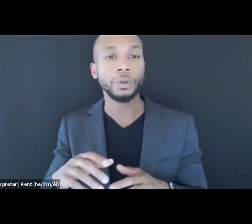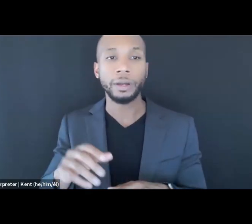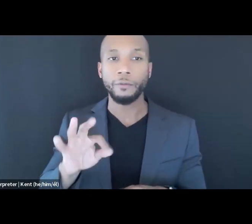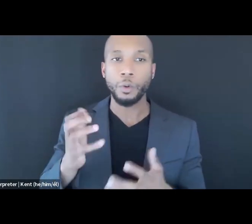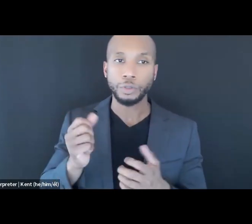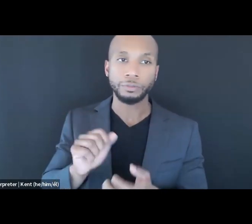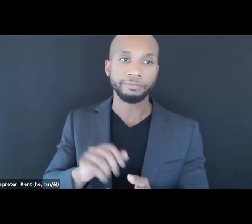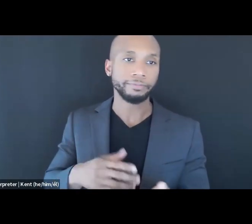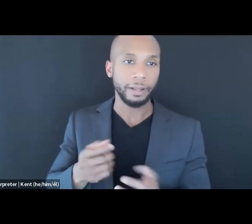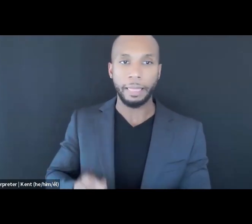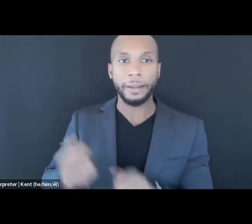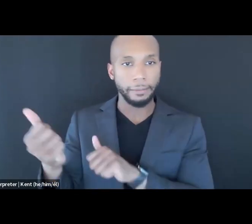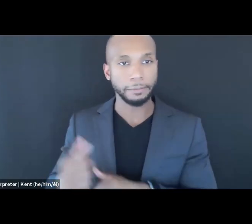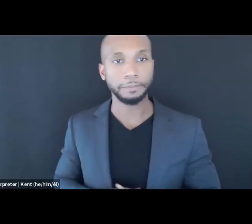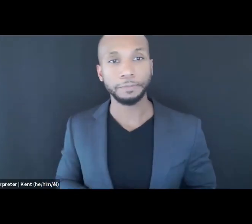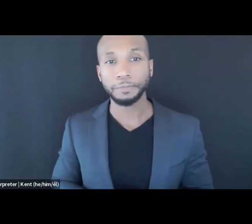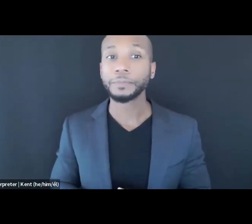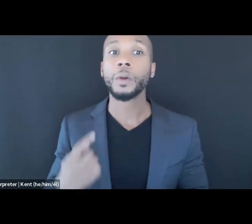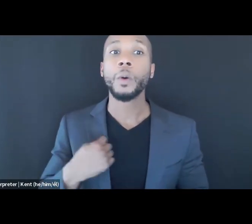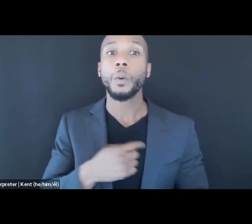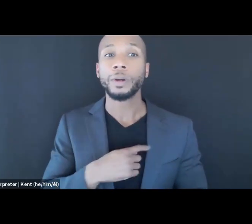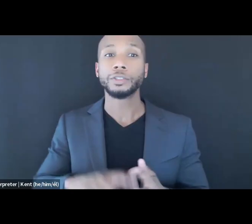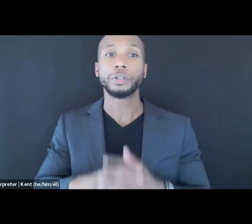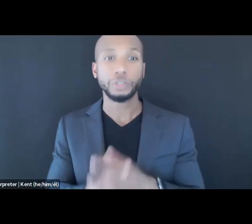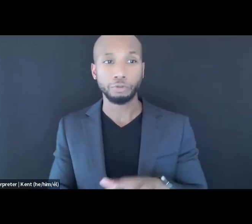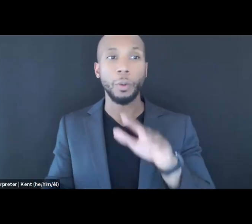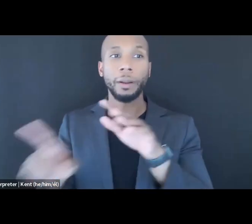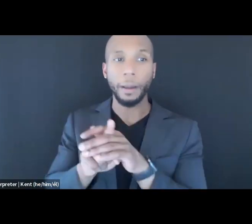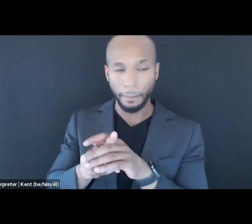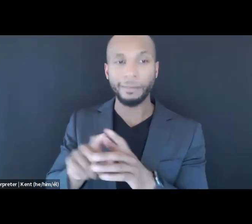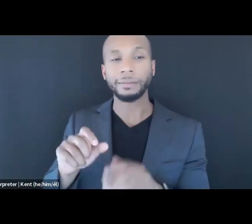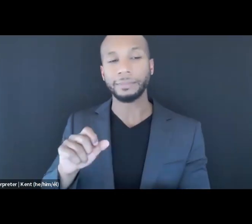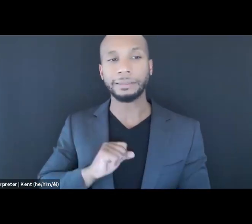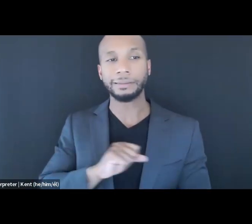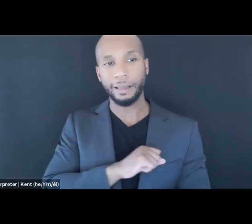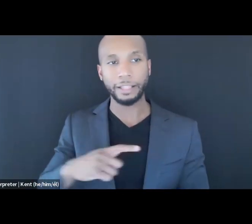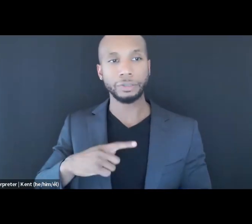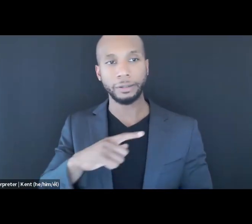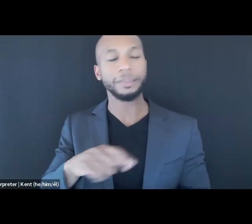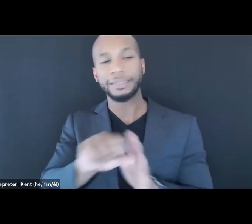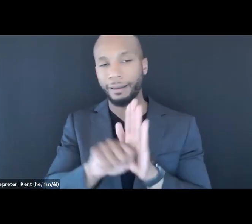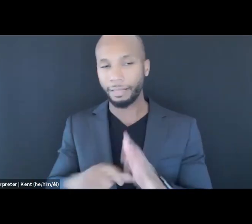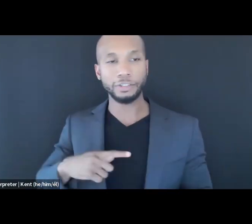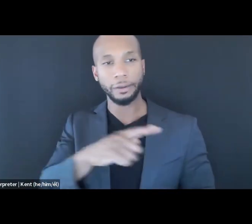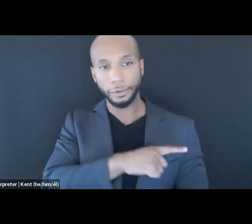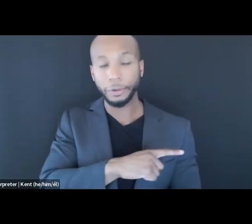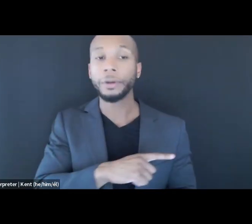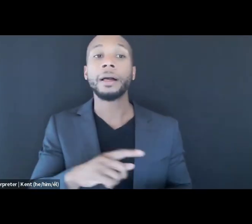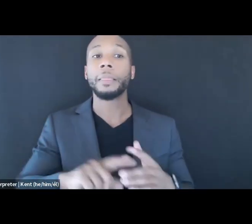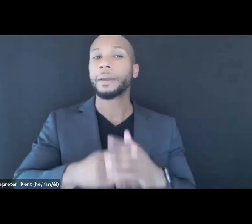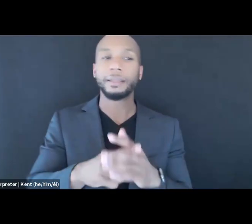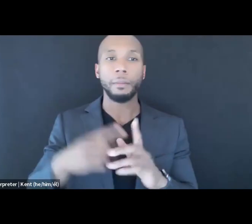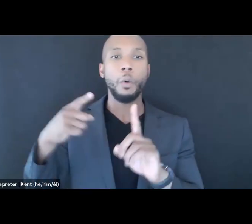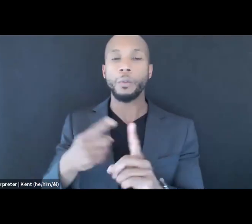eliminate them. We started showing up at the state legislature, at first just to be